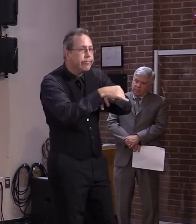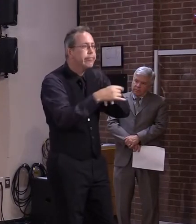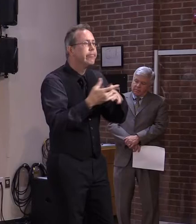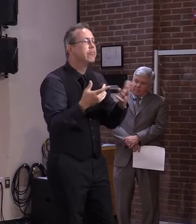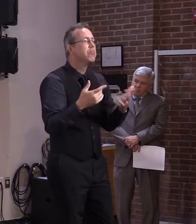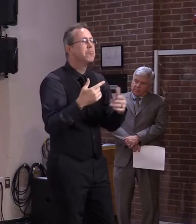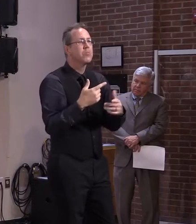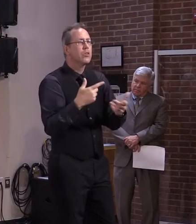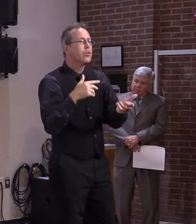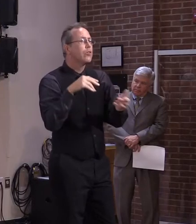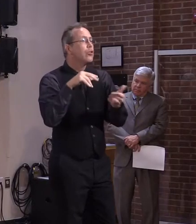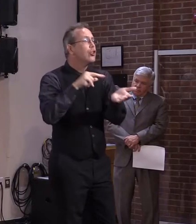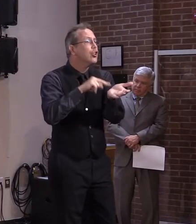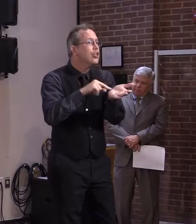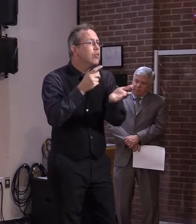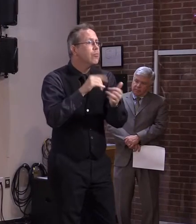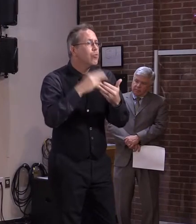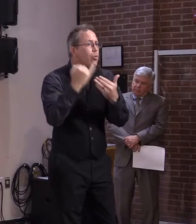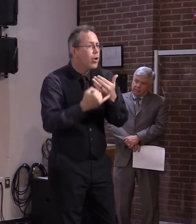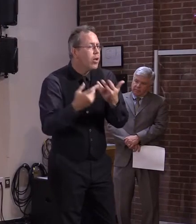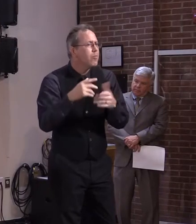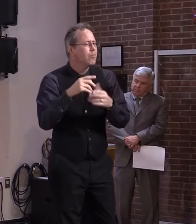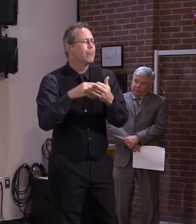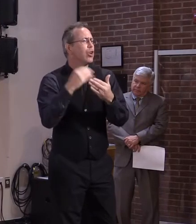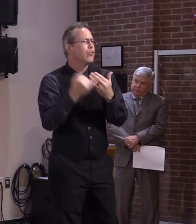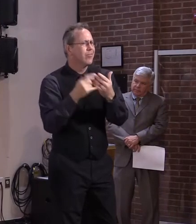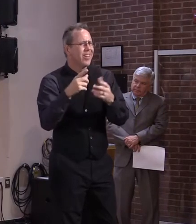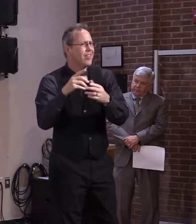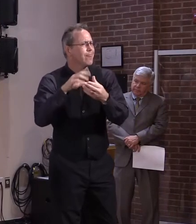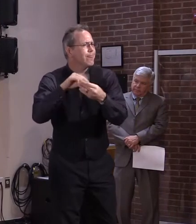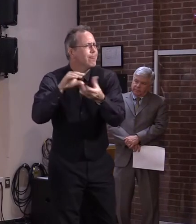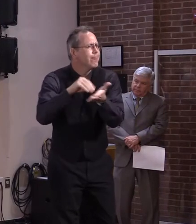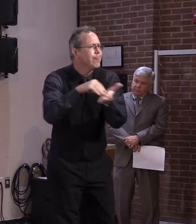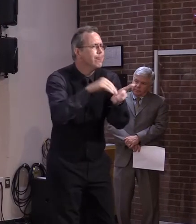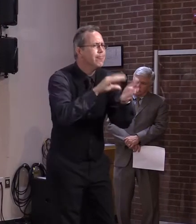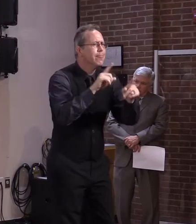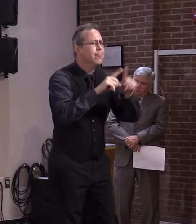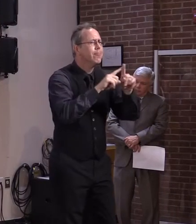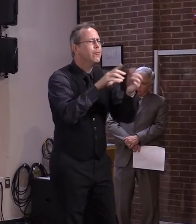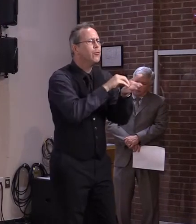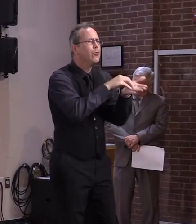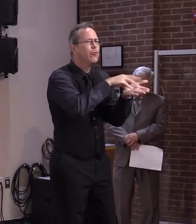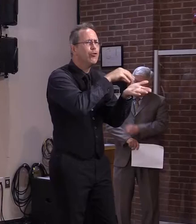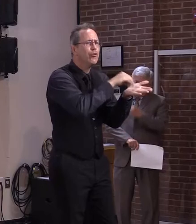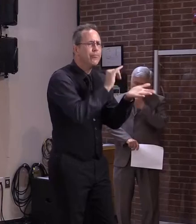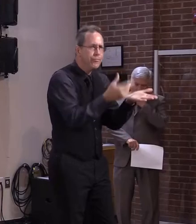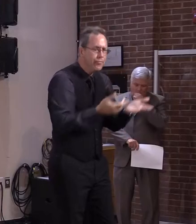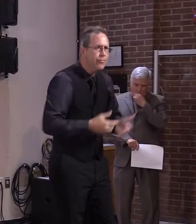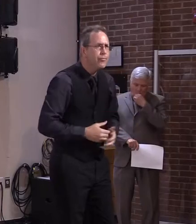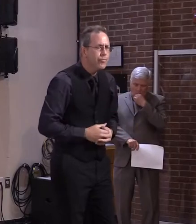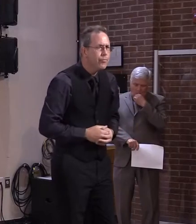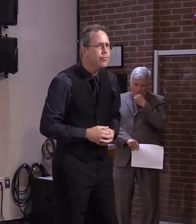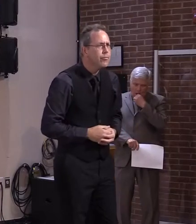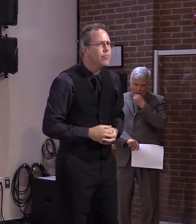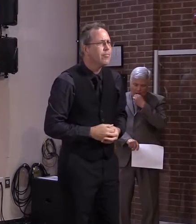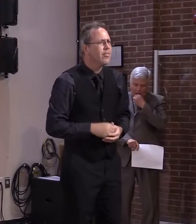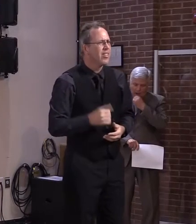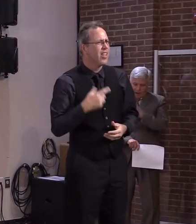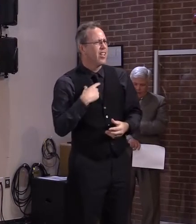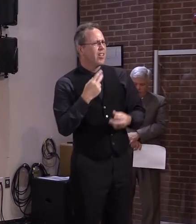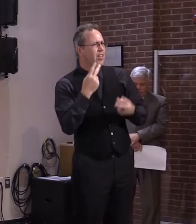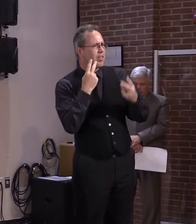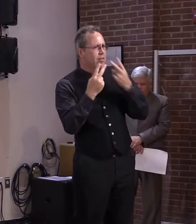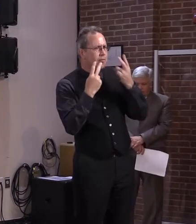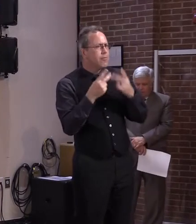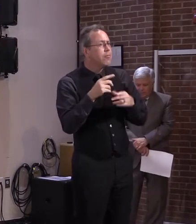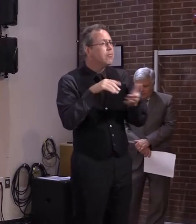awesome. I saw public safety students analyzing a mock crime scene, and digital arts students working in state-of-the-art media lab collaborating